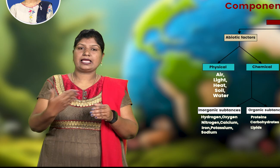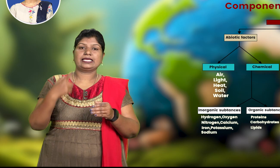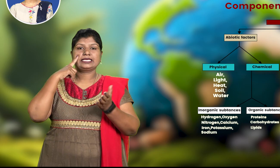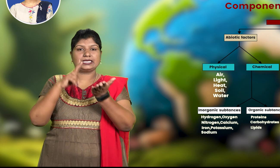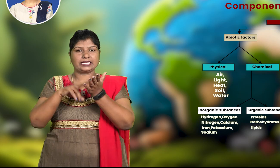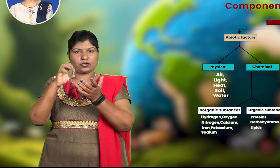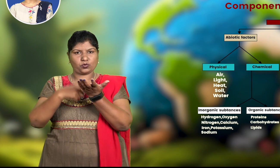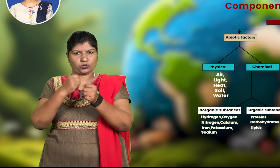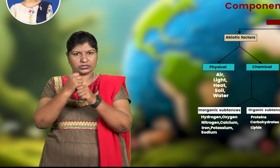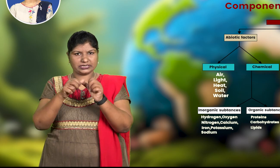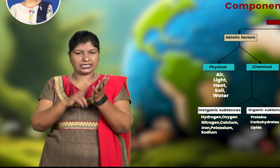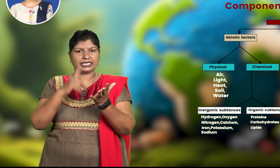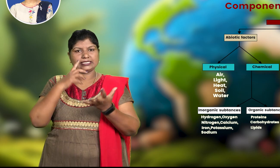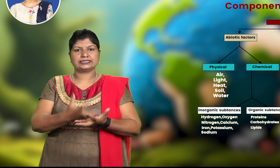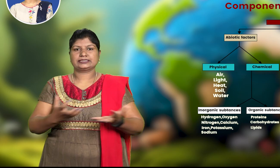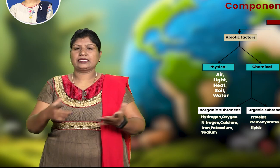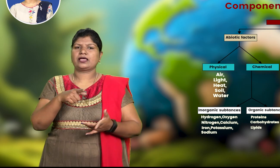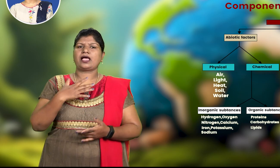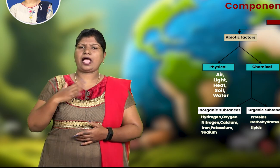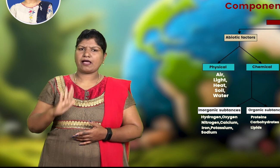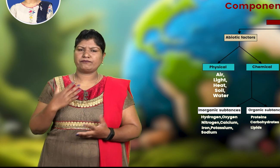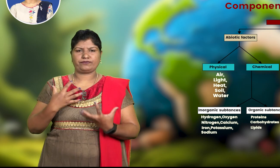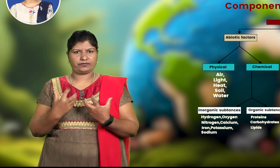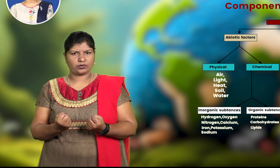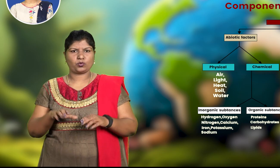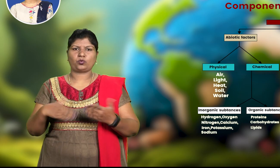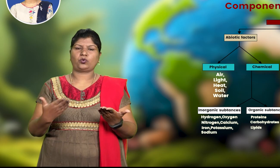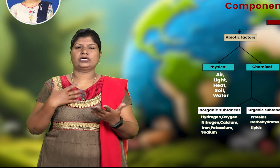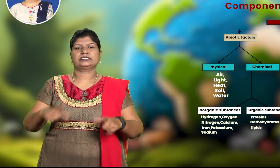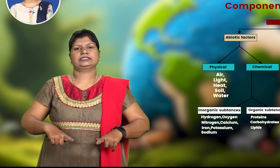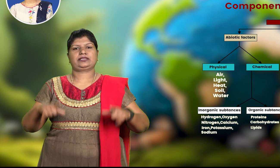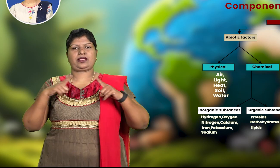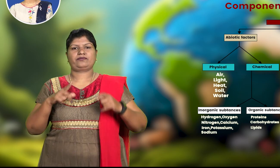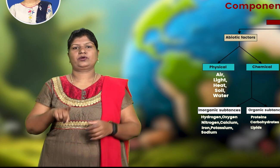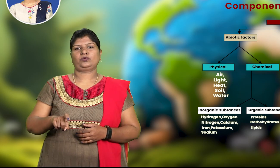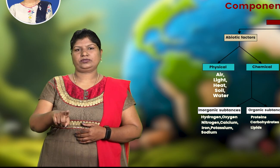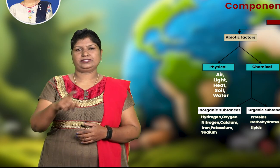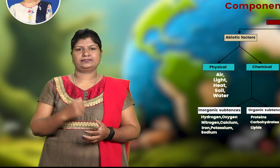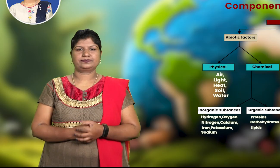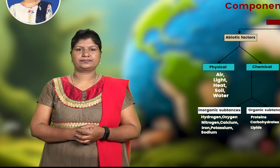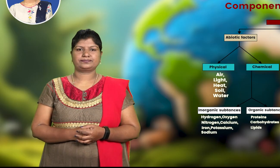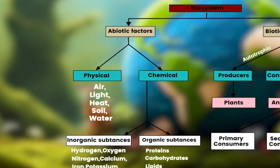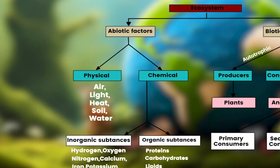whether required or not by the living organisms.